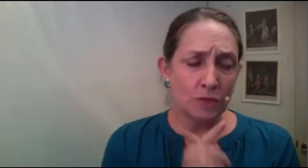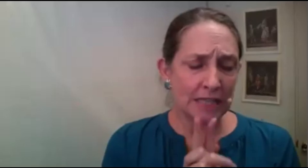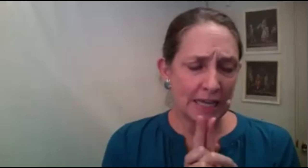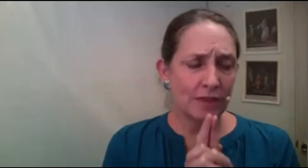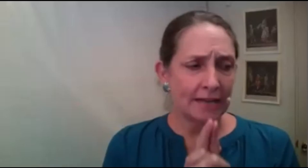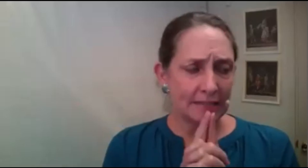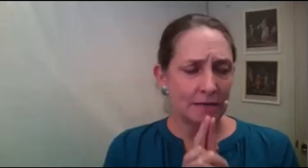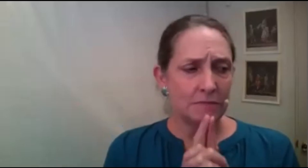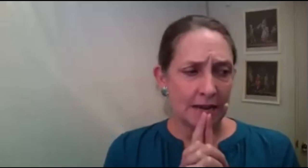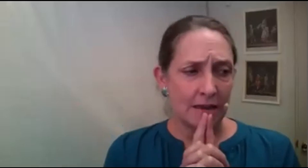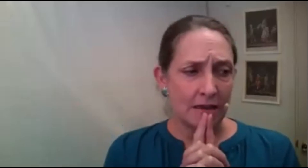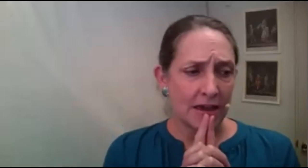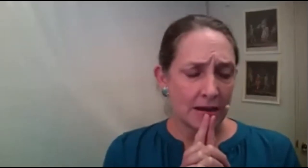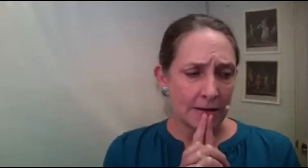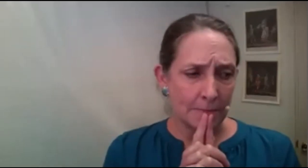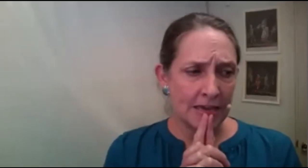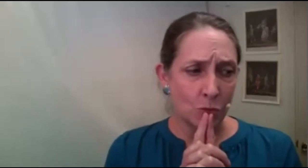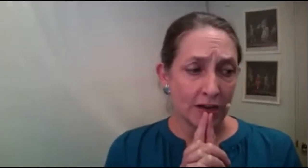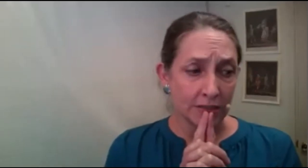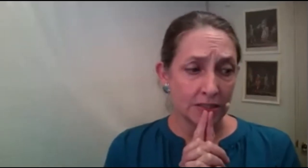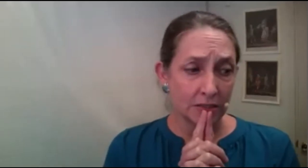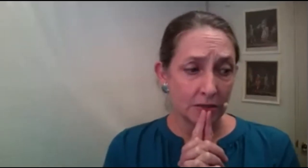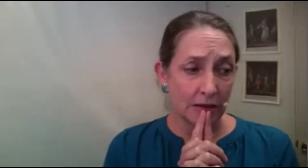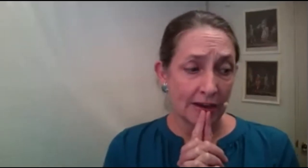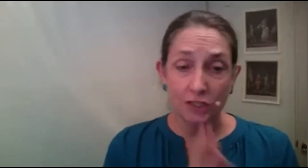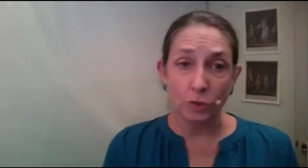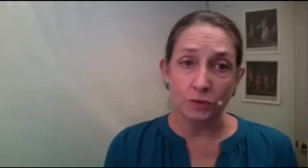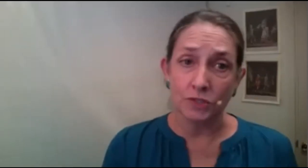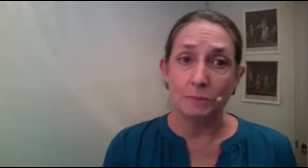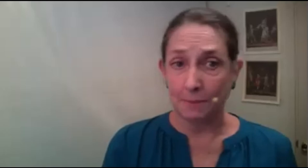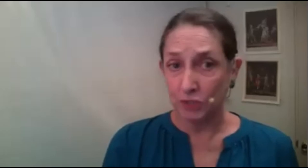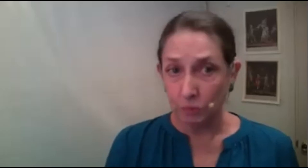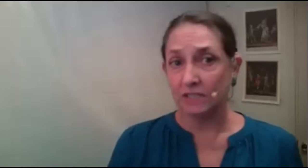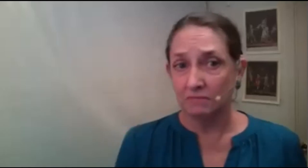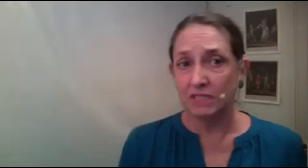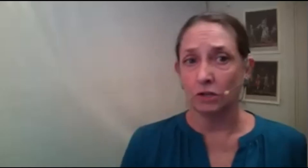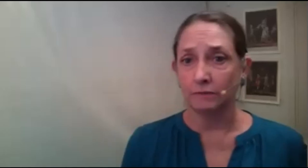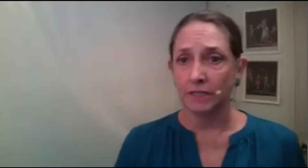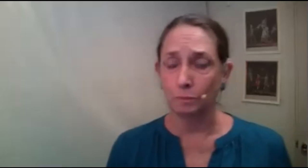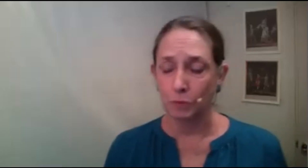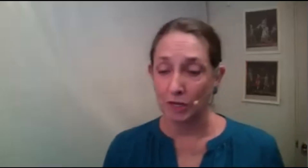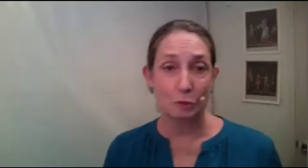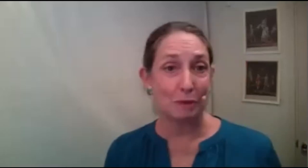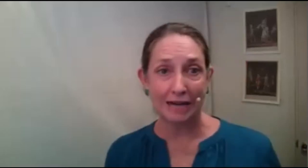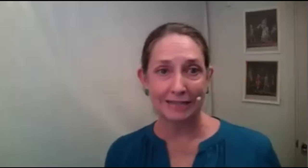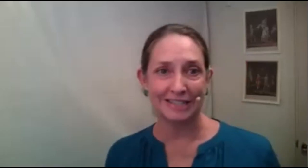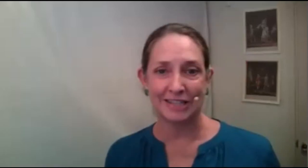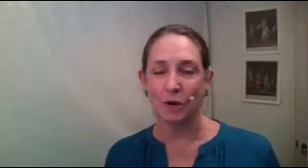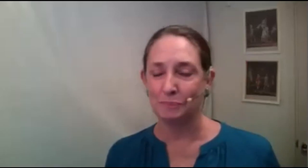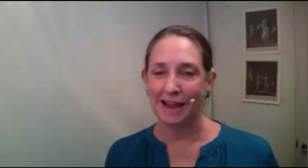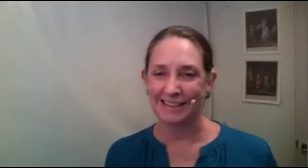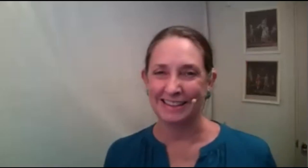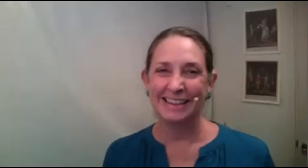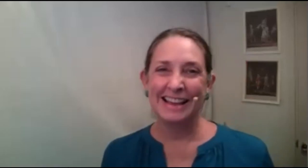It was later that same day that he was actually going through some papers. He was still, you know, going through boxes. They